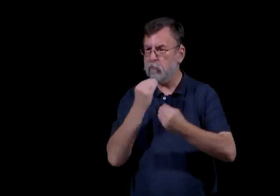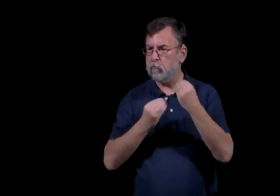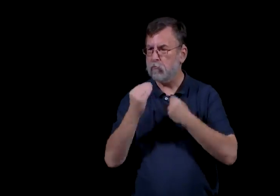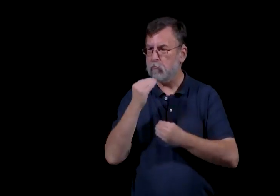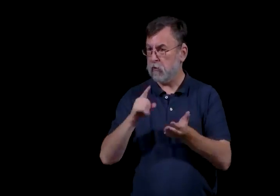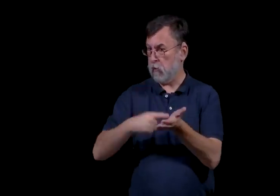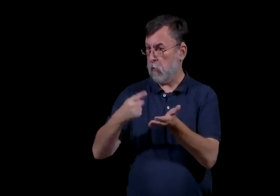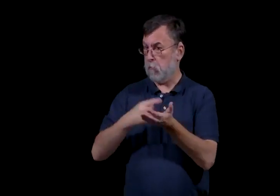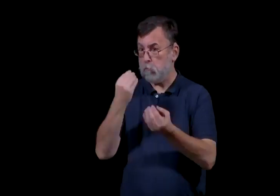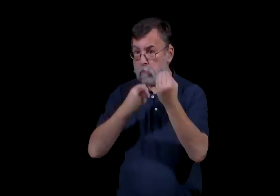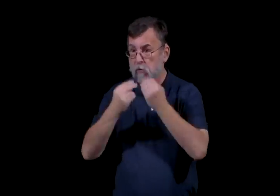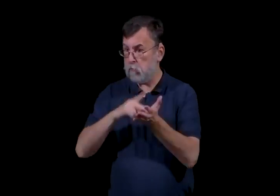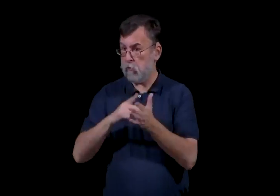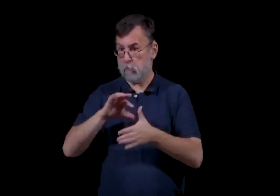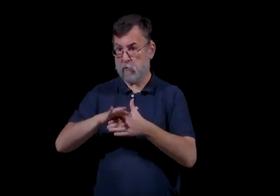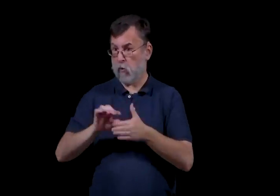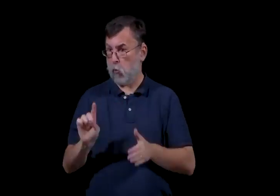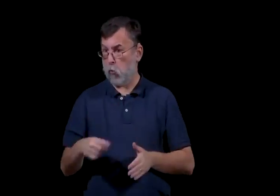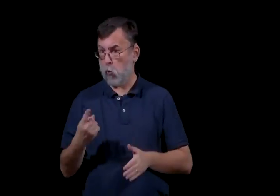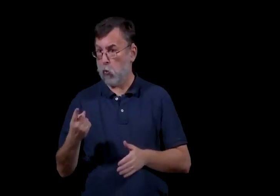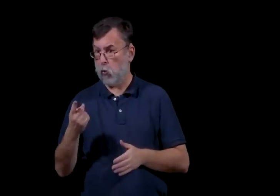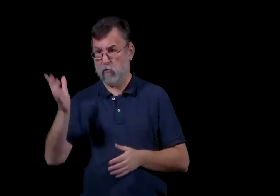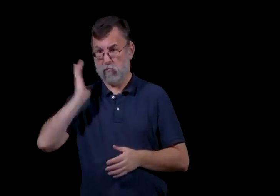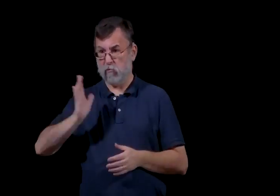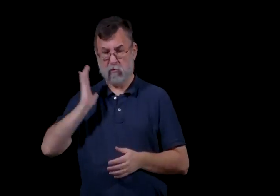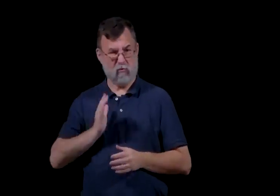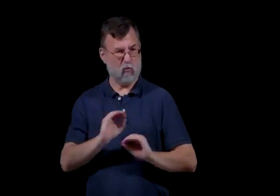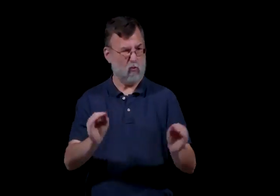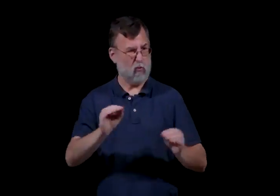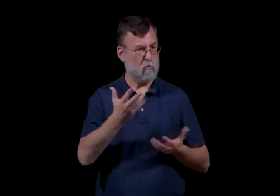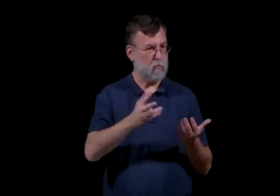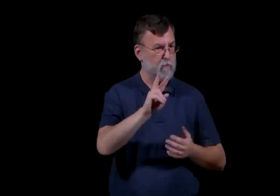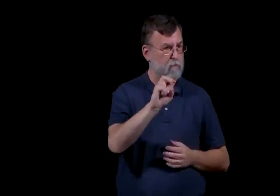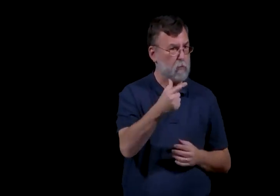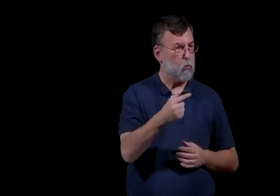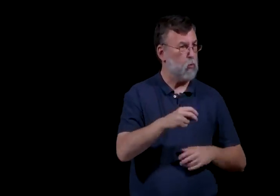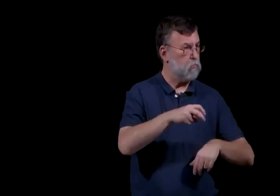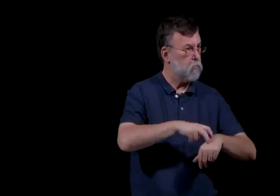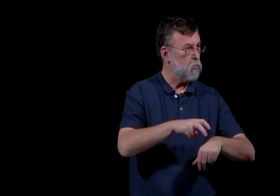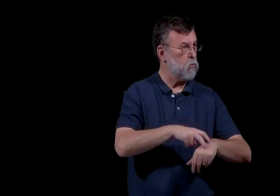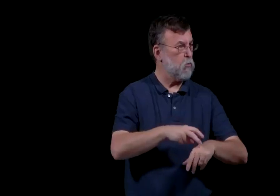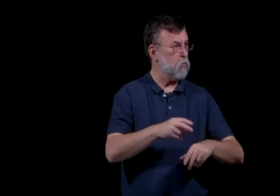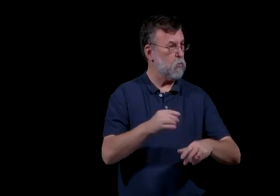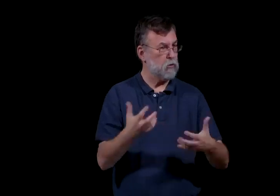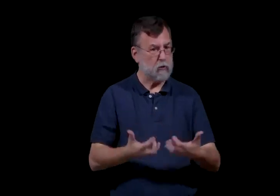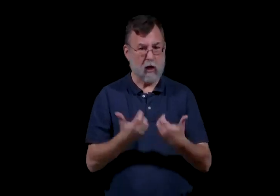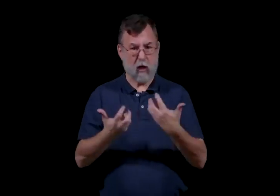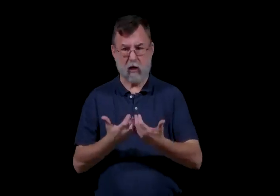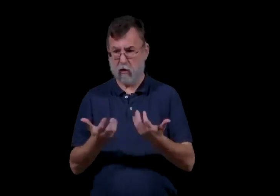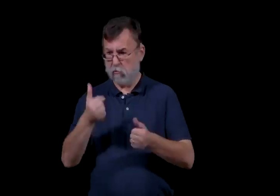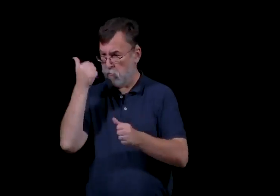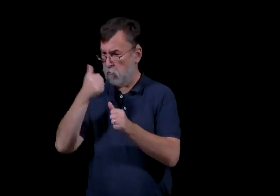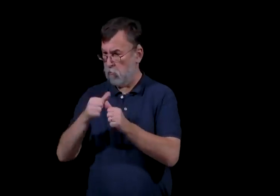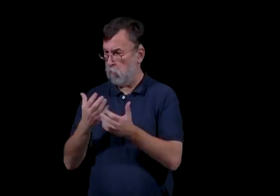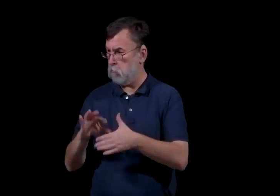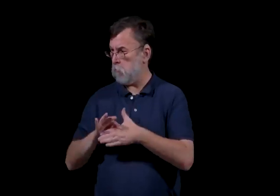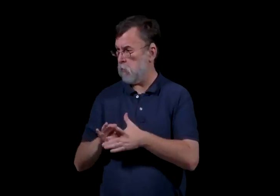It means he was eating. Sometimes meat or whatever they had, vegetables, potatoes, salad,